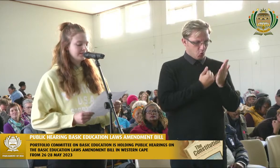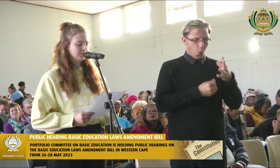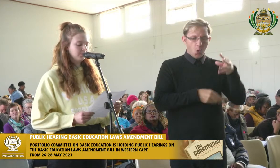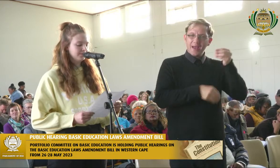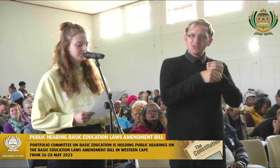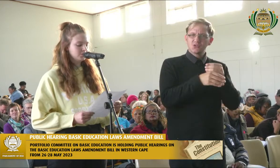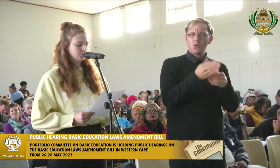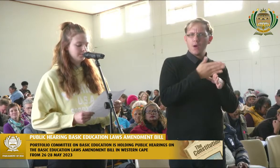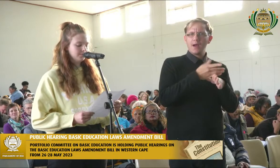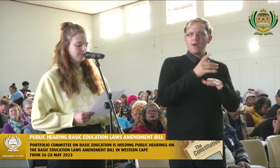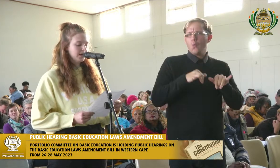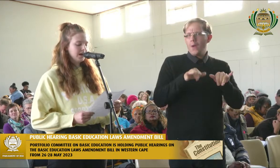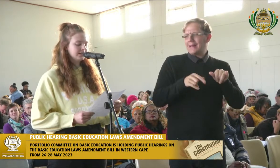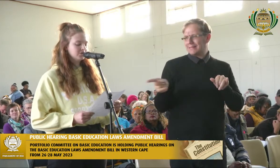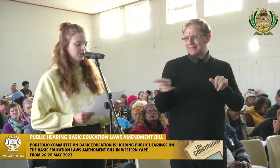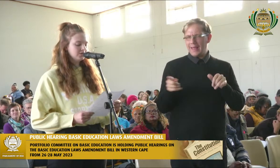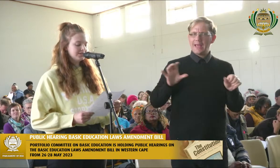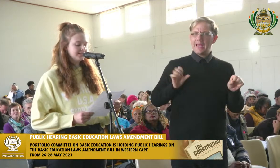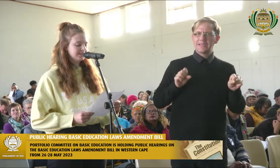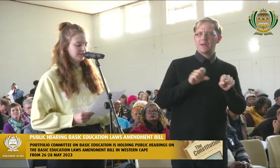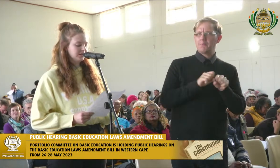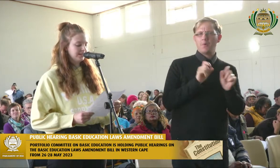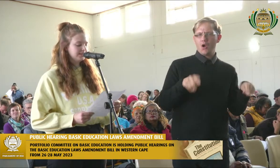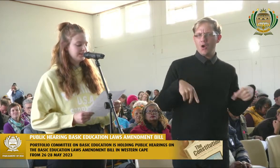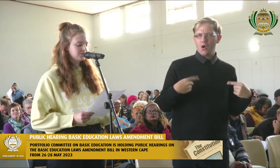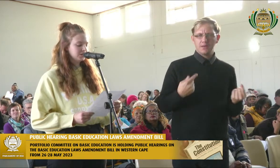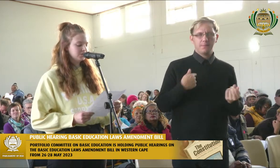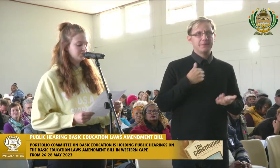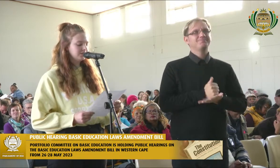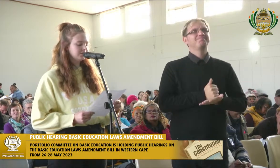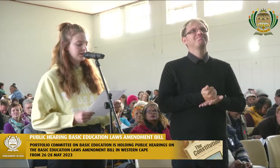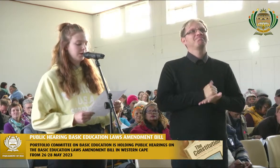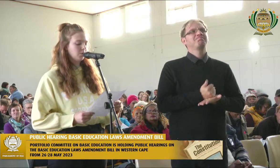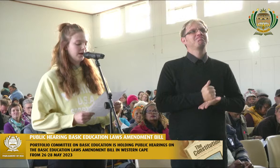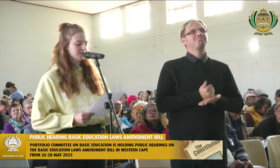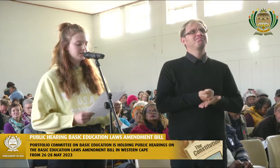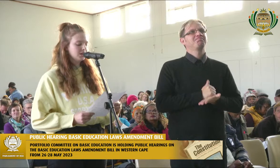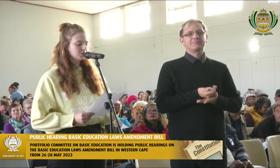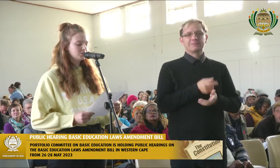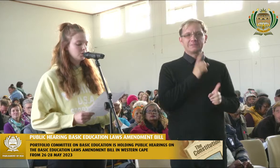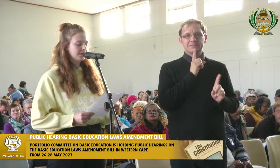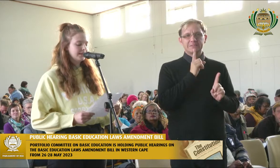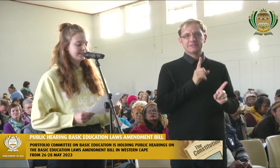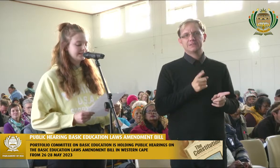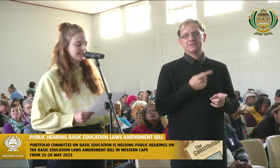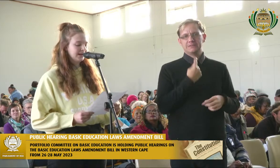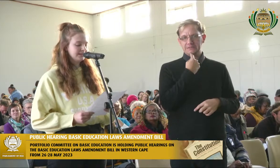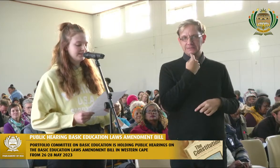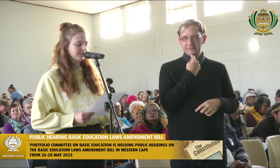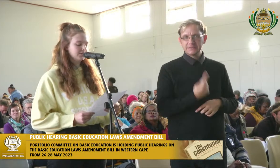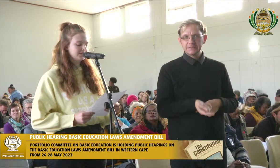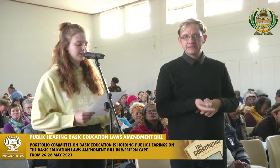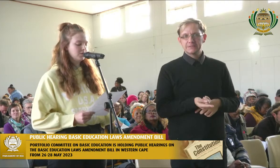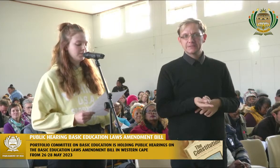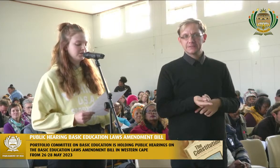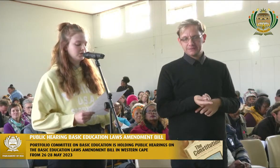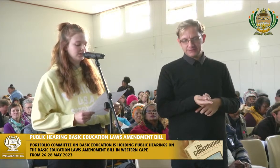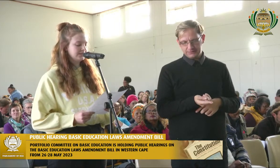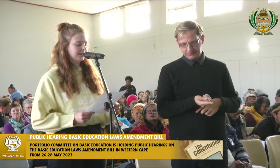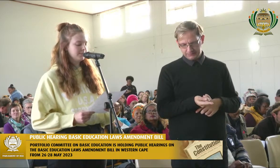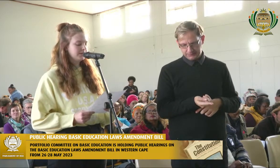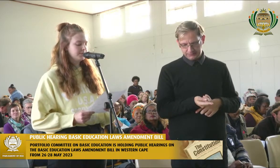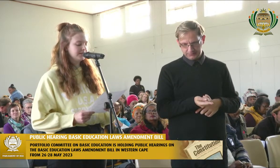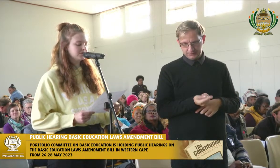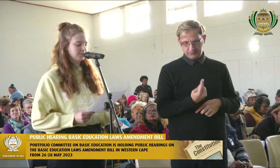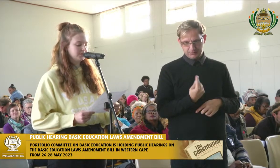my mother sent with to school. I struggled to sit still and the teacher, trying to keep me quiet, told me there's a tiny devil sitting on my